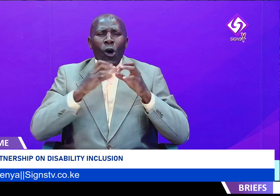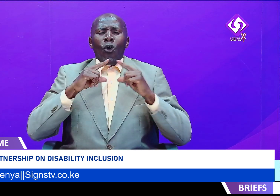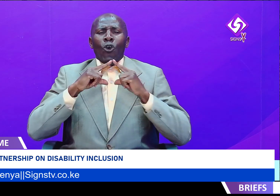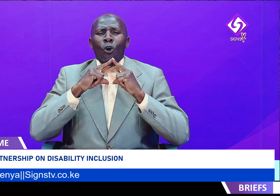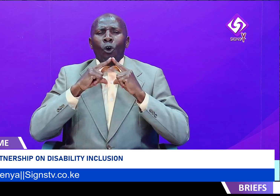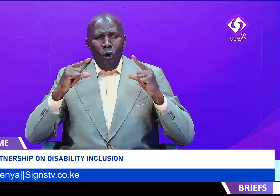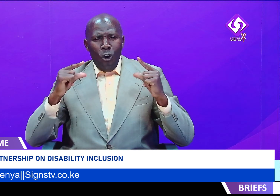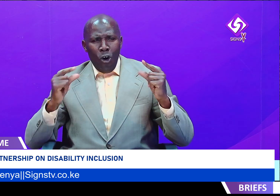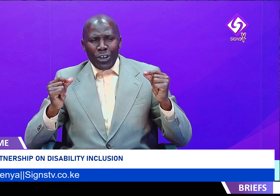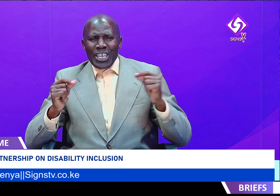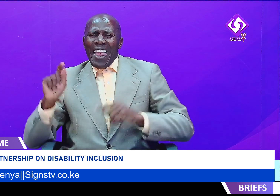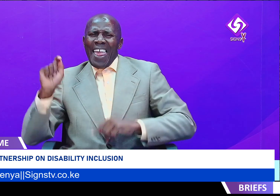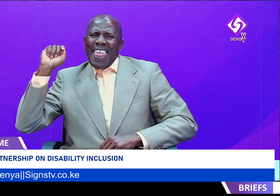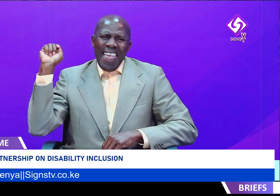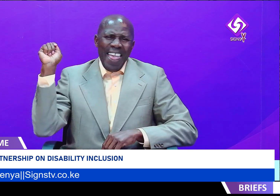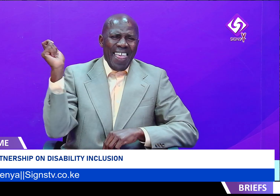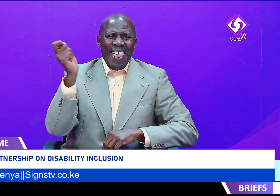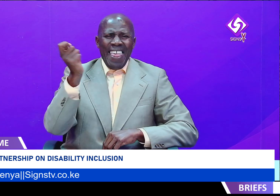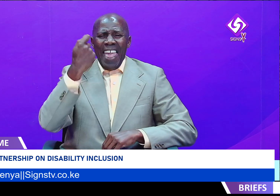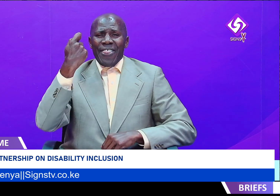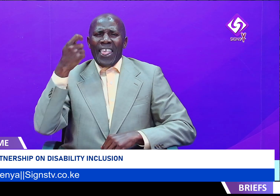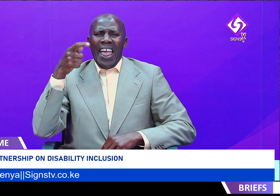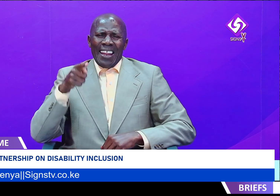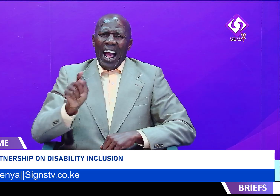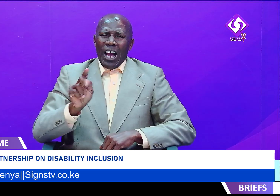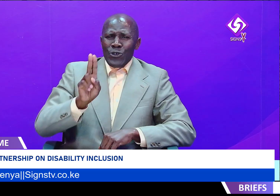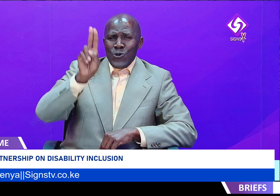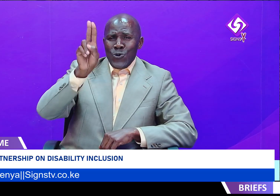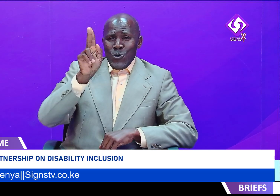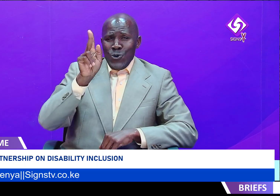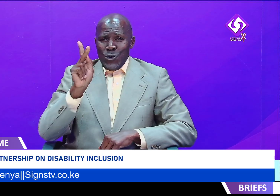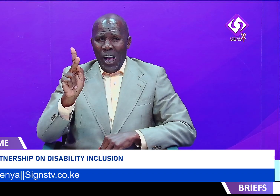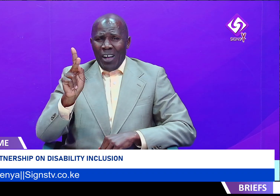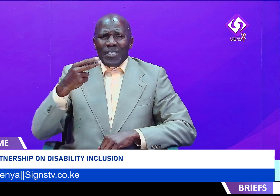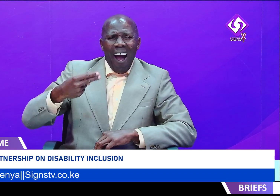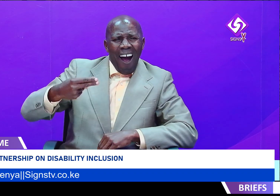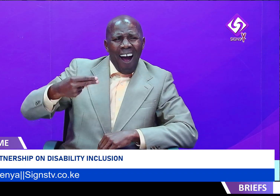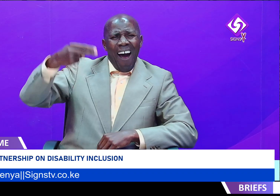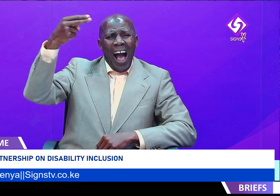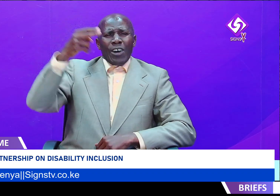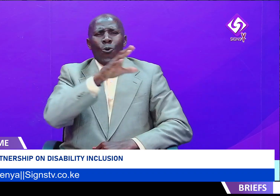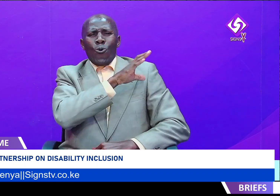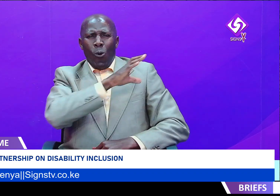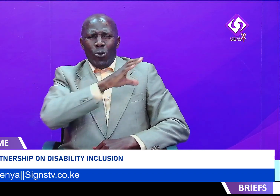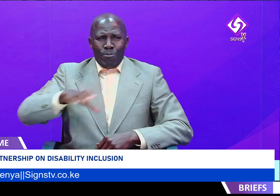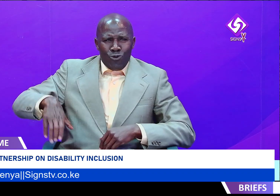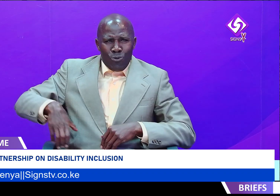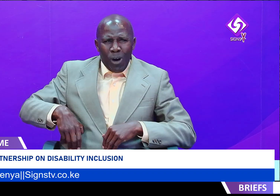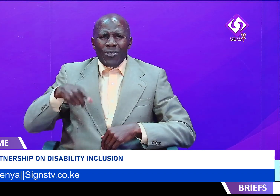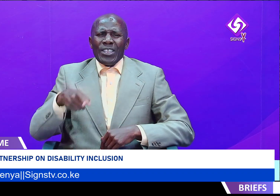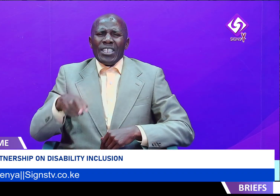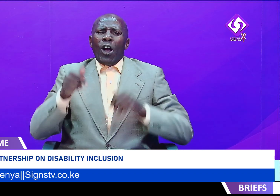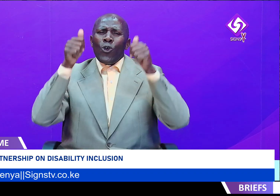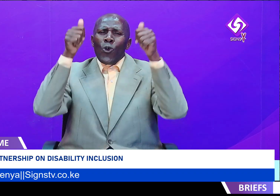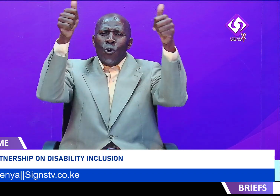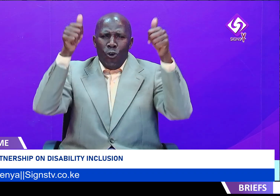Reflecting on the 2018 Global Disability Summit, co-hosted by Kenya and the